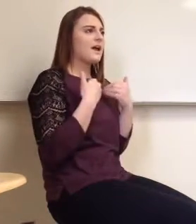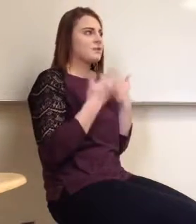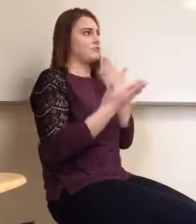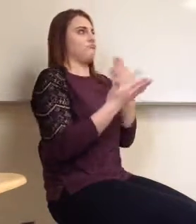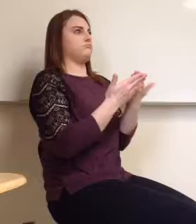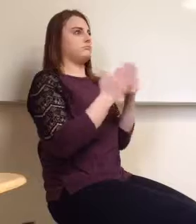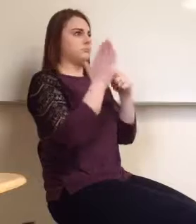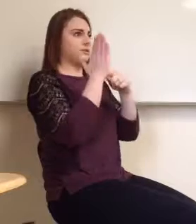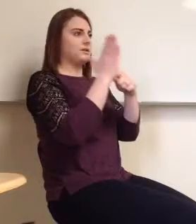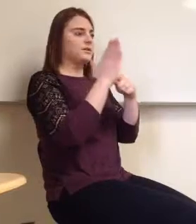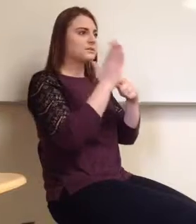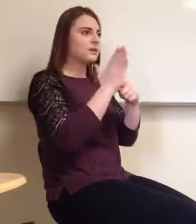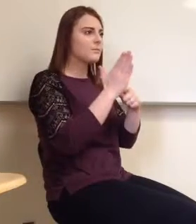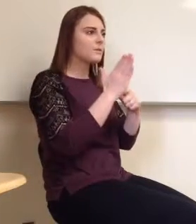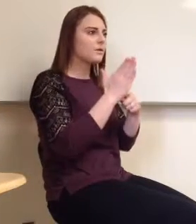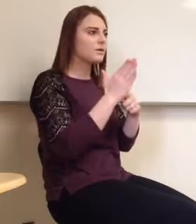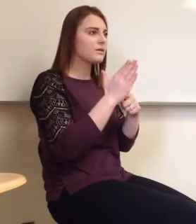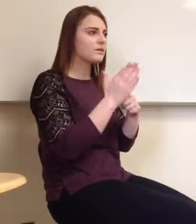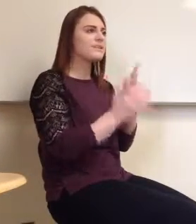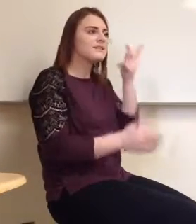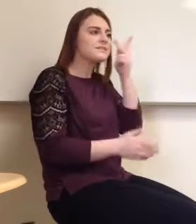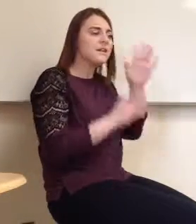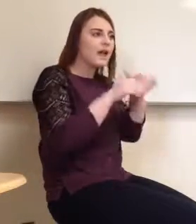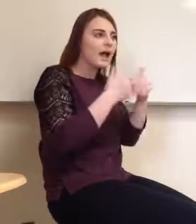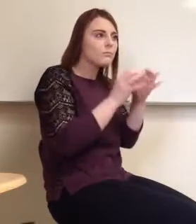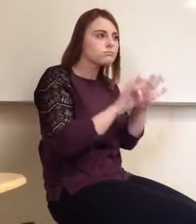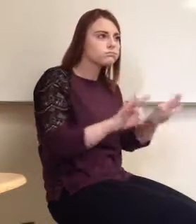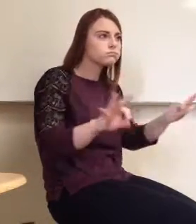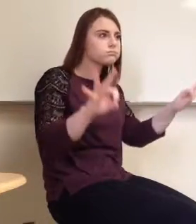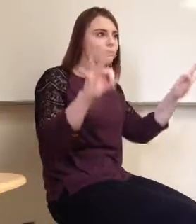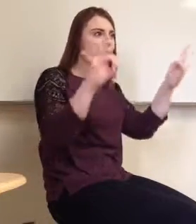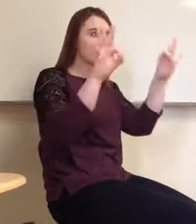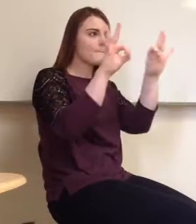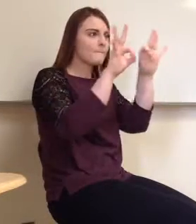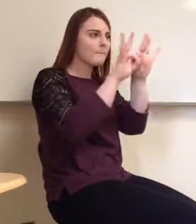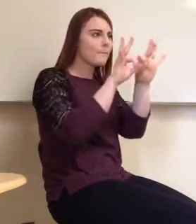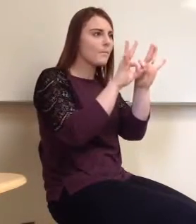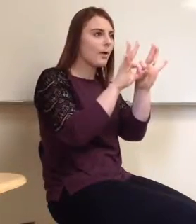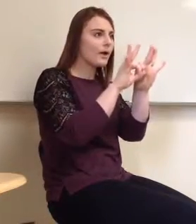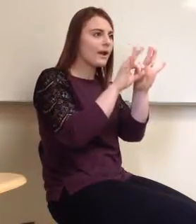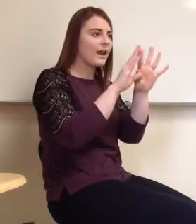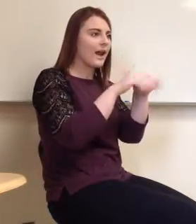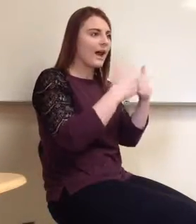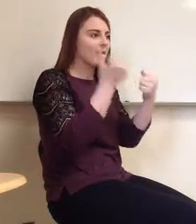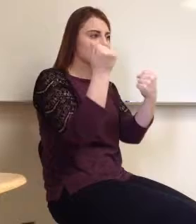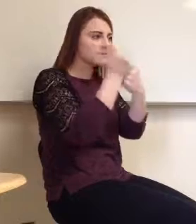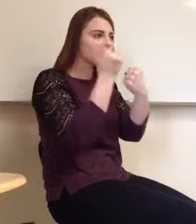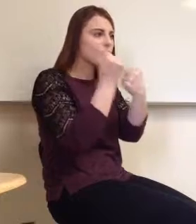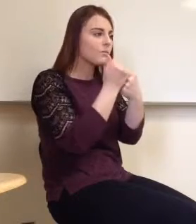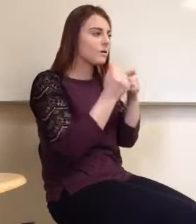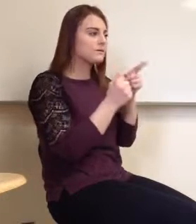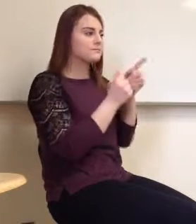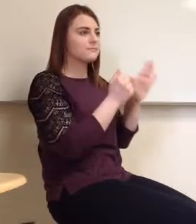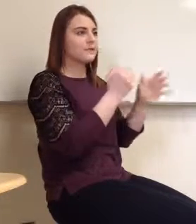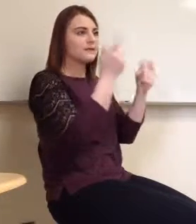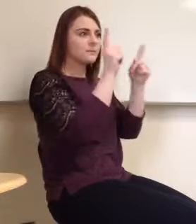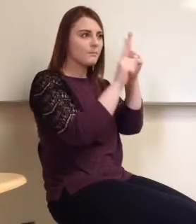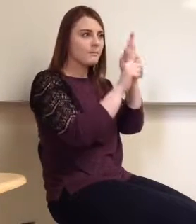guys look at how important the evidence is to support his points. He makes a point